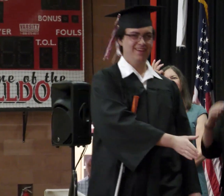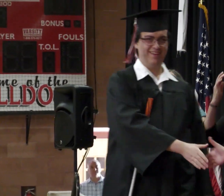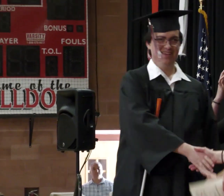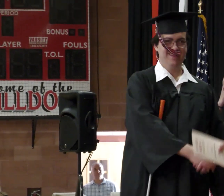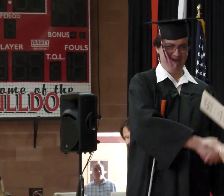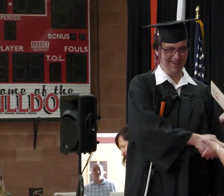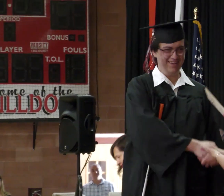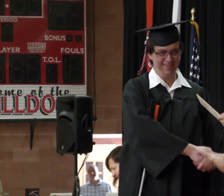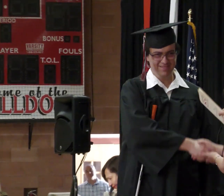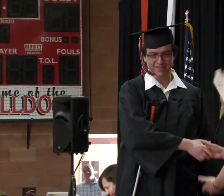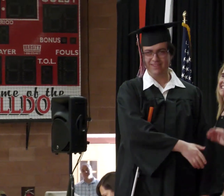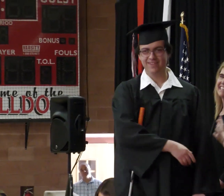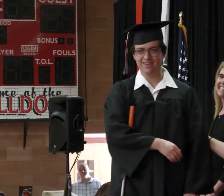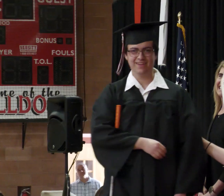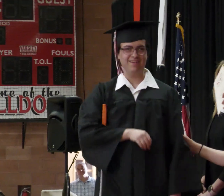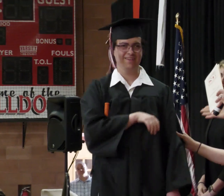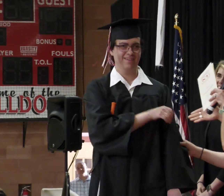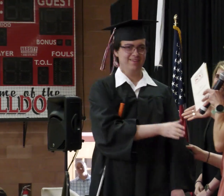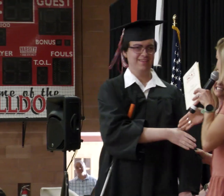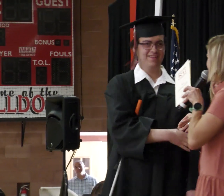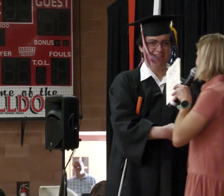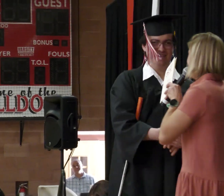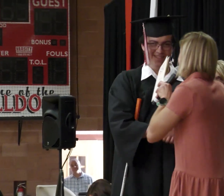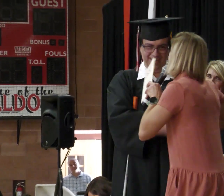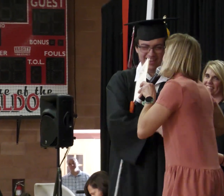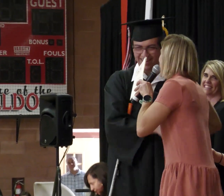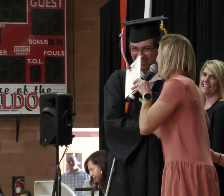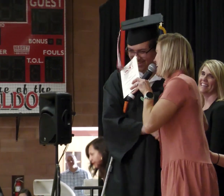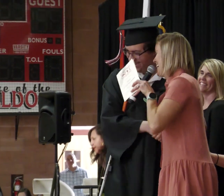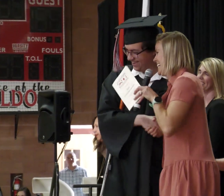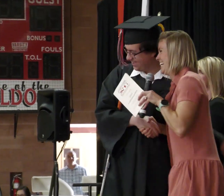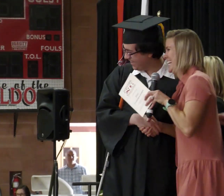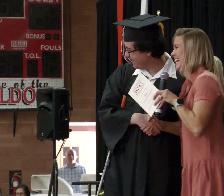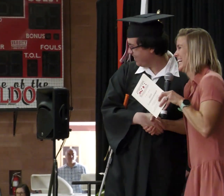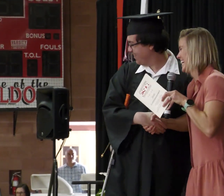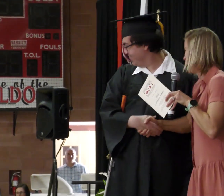Shaking the hand of Miss Huddleston And then there's Miss Lugo Hey